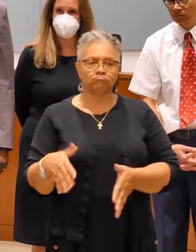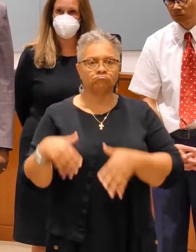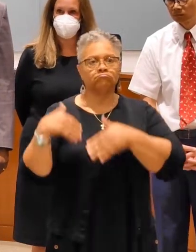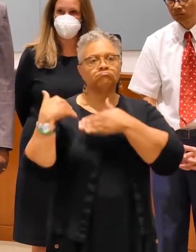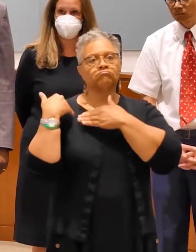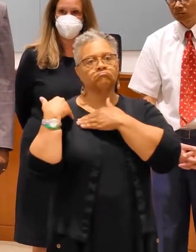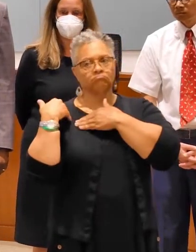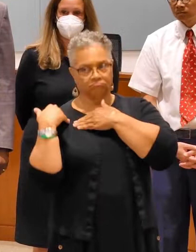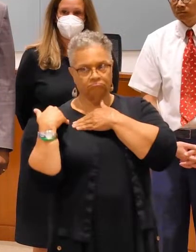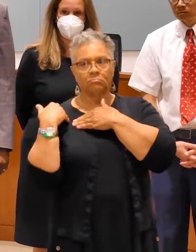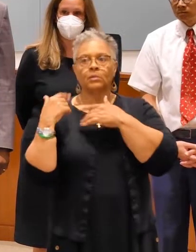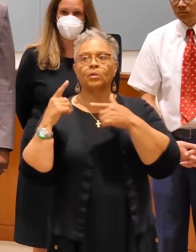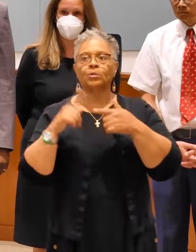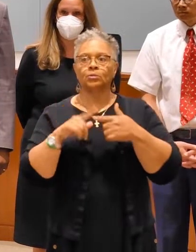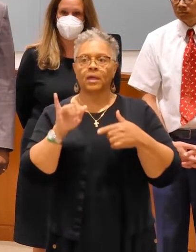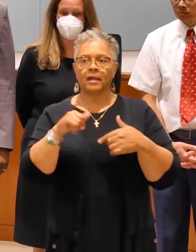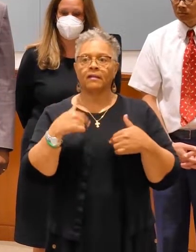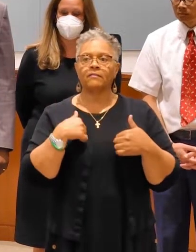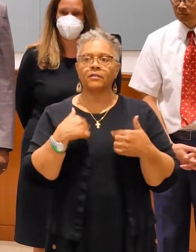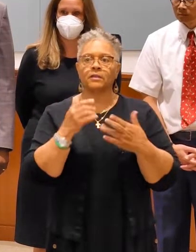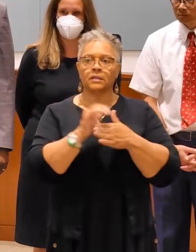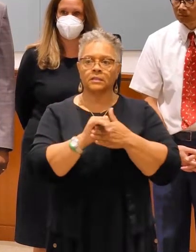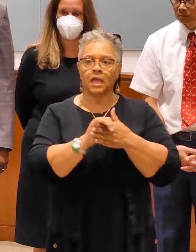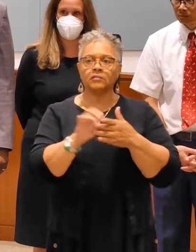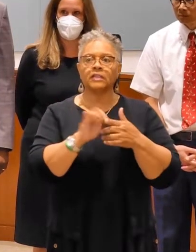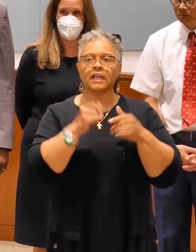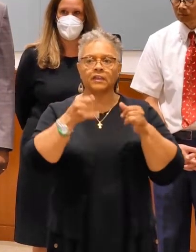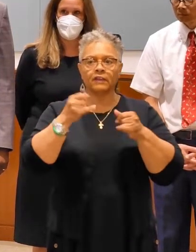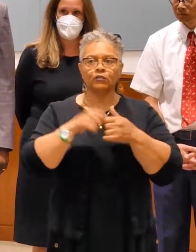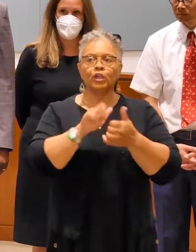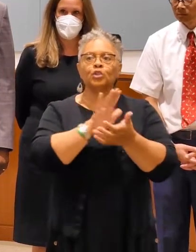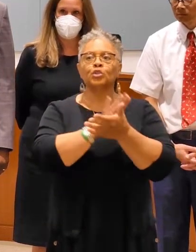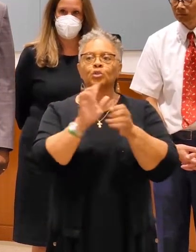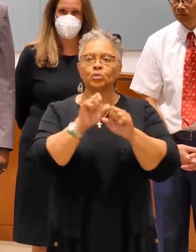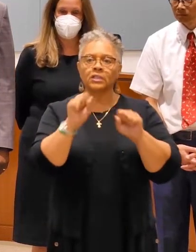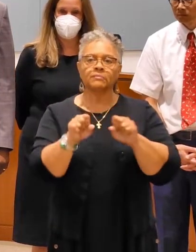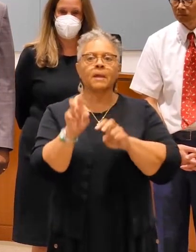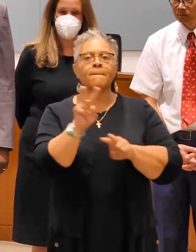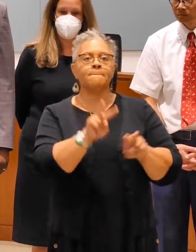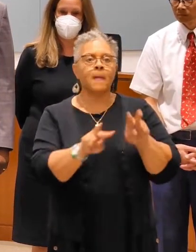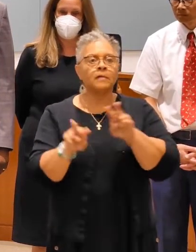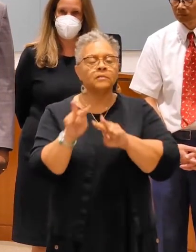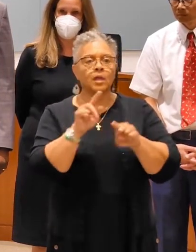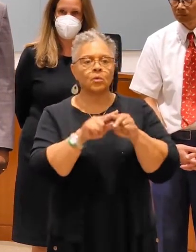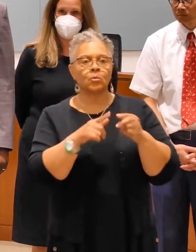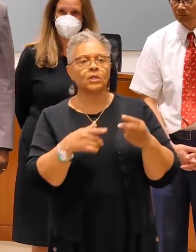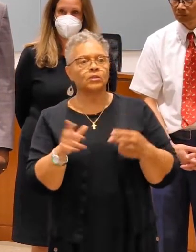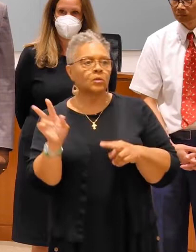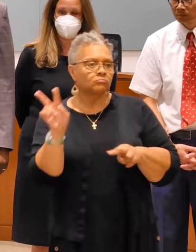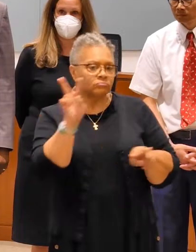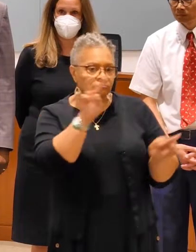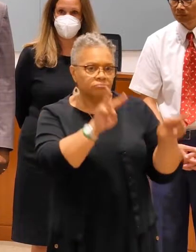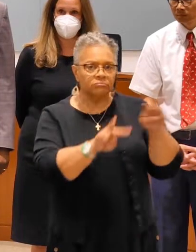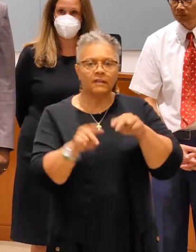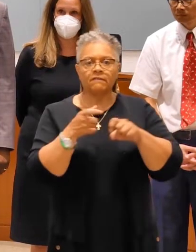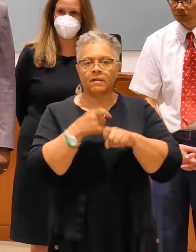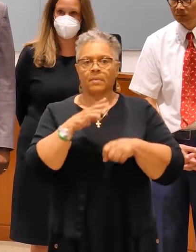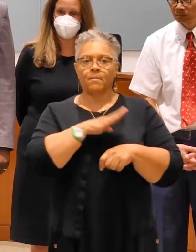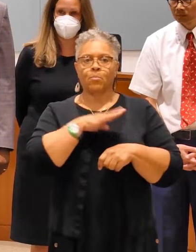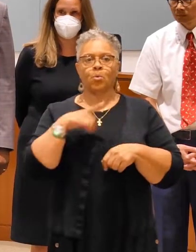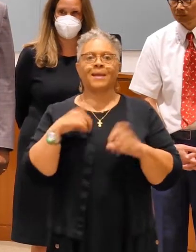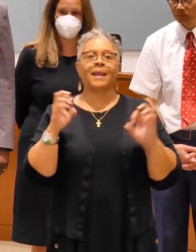to be stewards of those dollars. And individuals within our school system monitor that with the oversight of our Board of Education. And